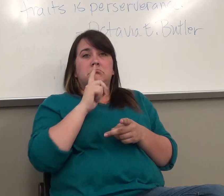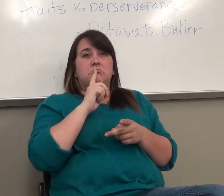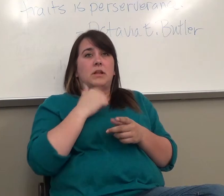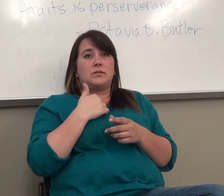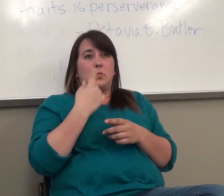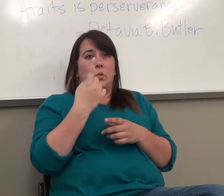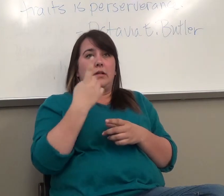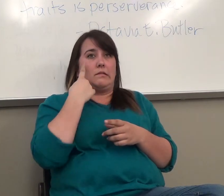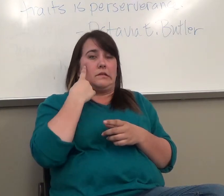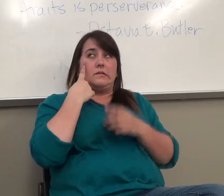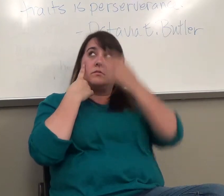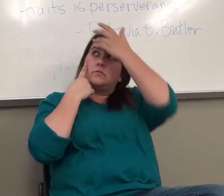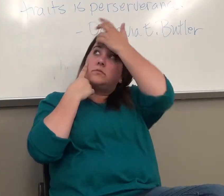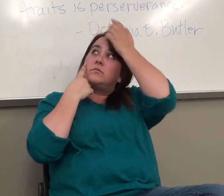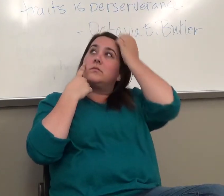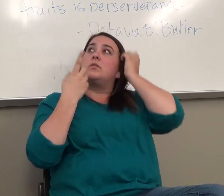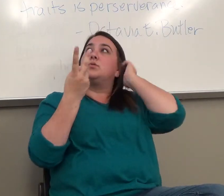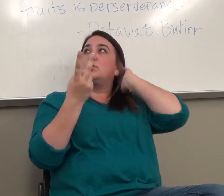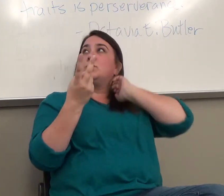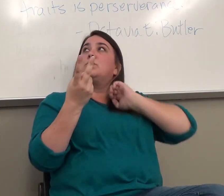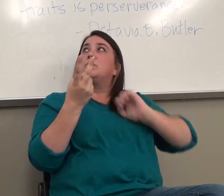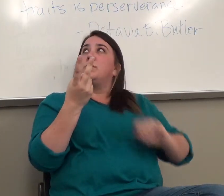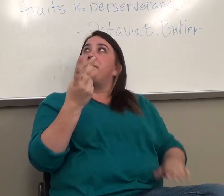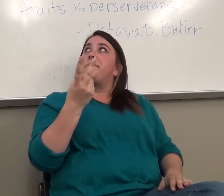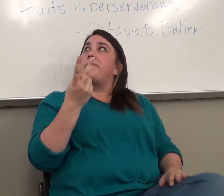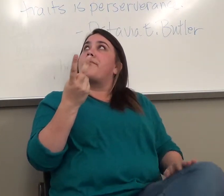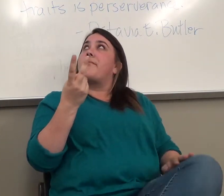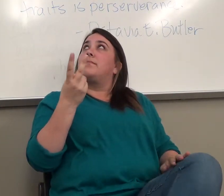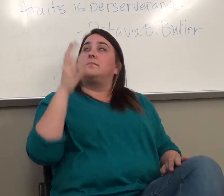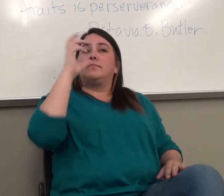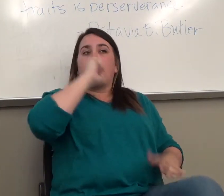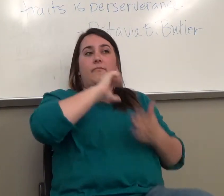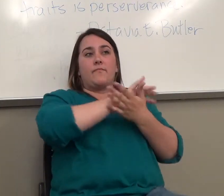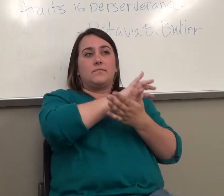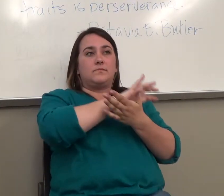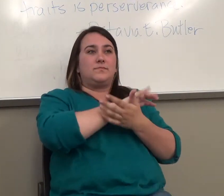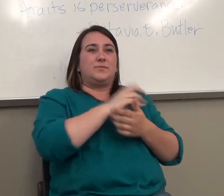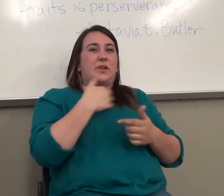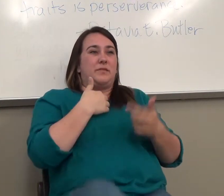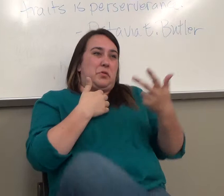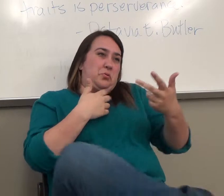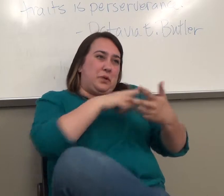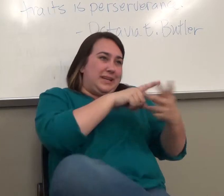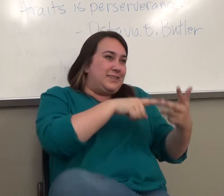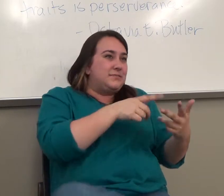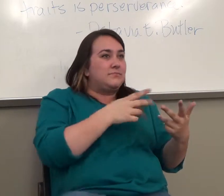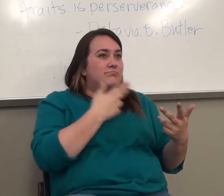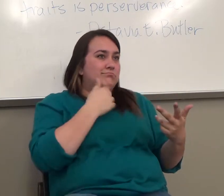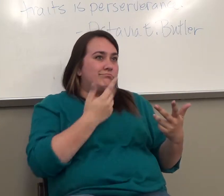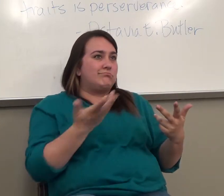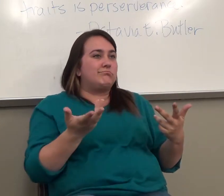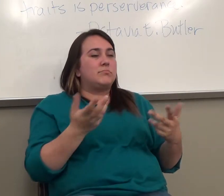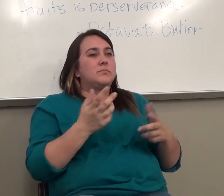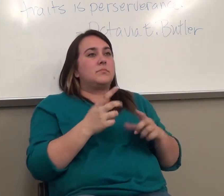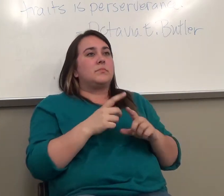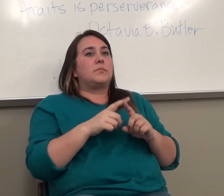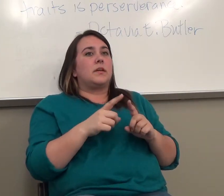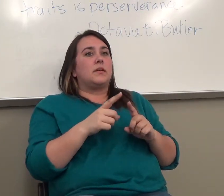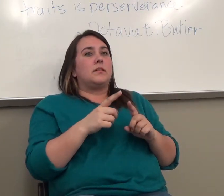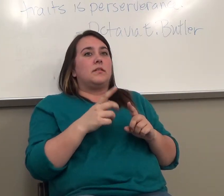think, with the 2 with this and the missing paper. So with the, these people, if you're in trouble